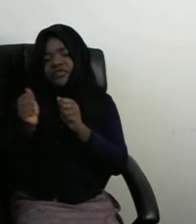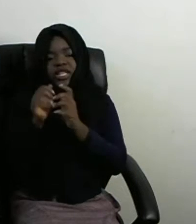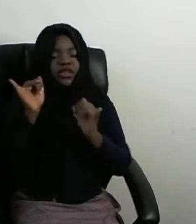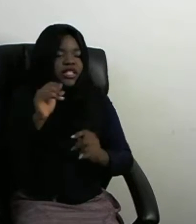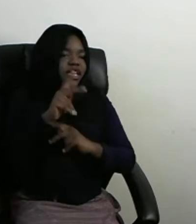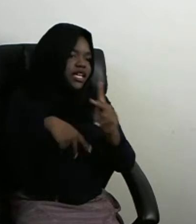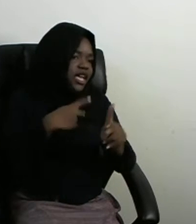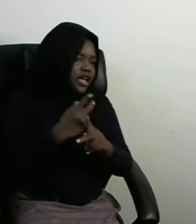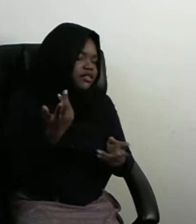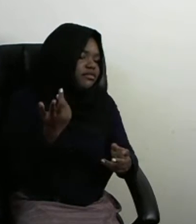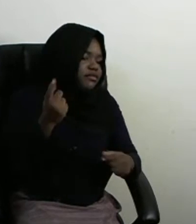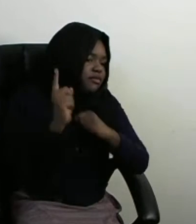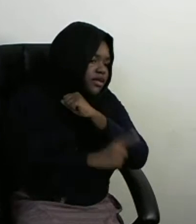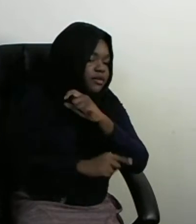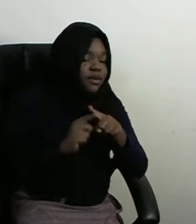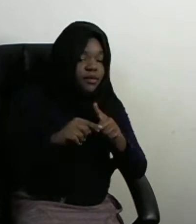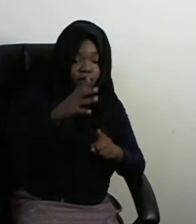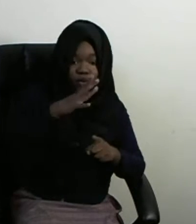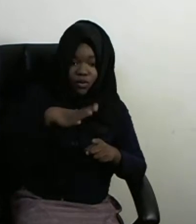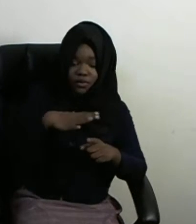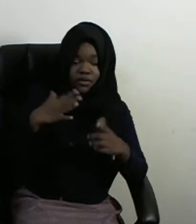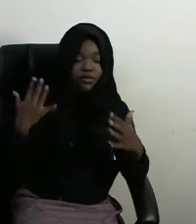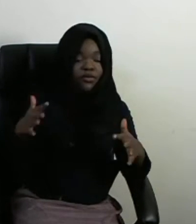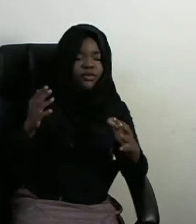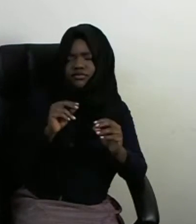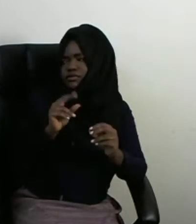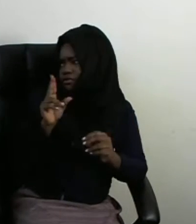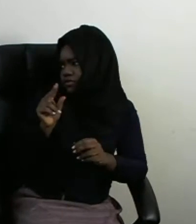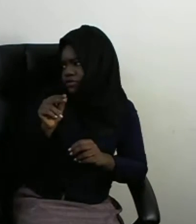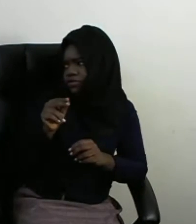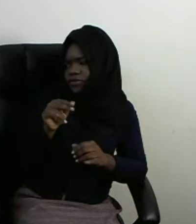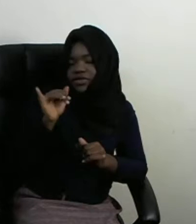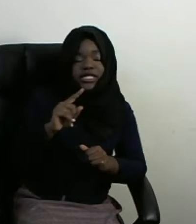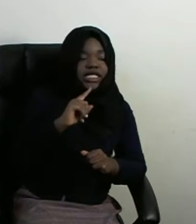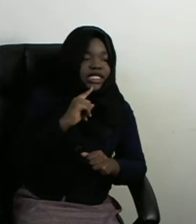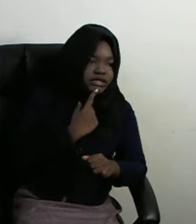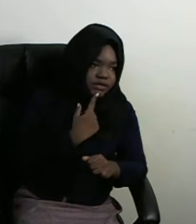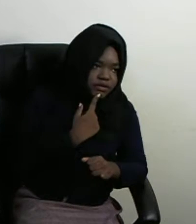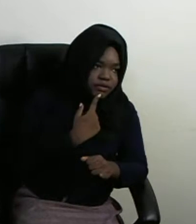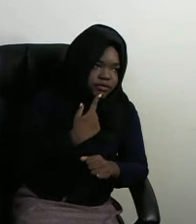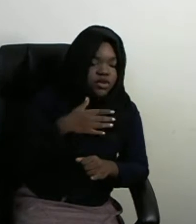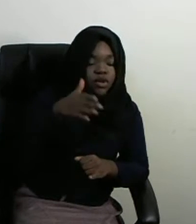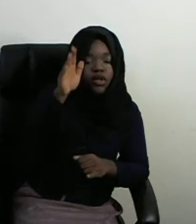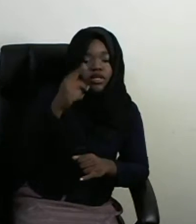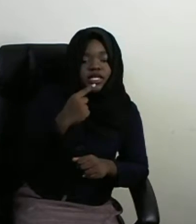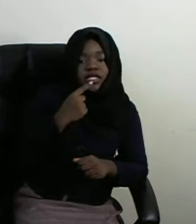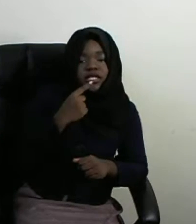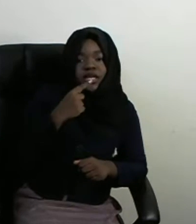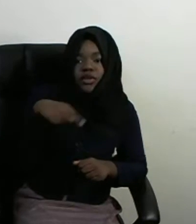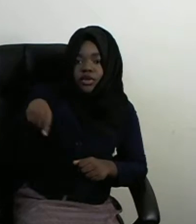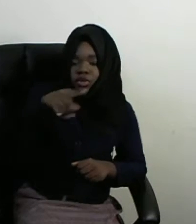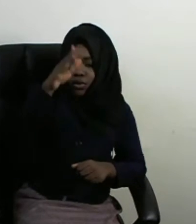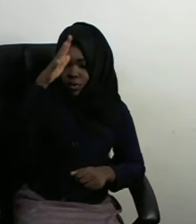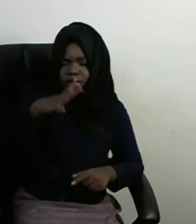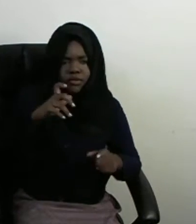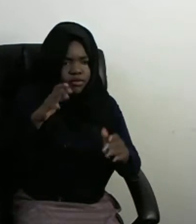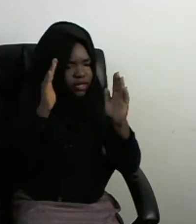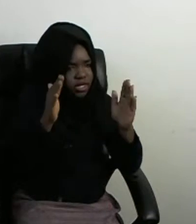this kind of consequences. But for a woman, no, this is serious. So Allah saying, you men